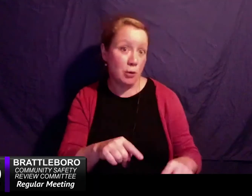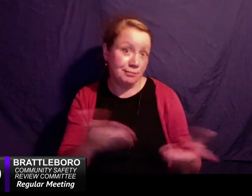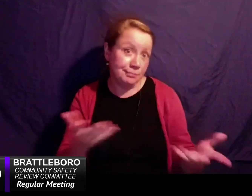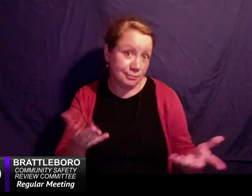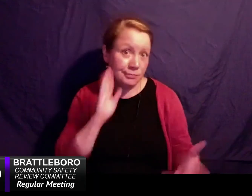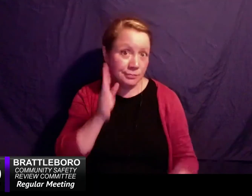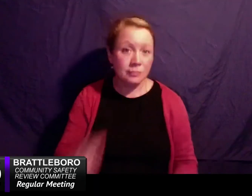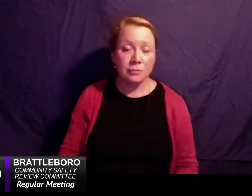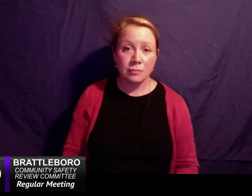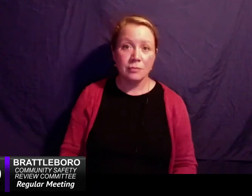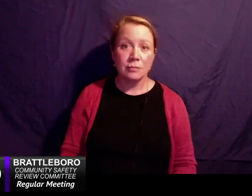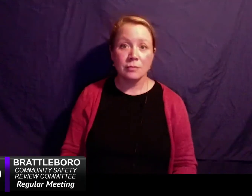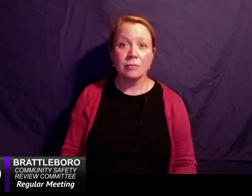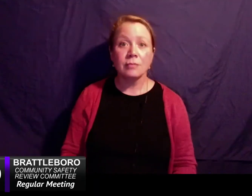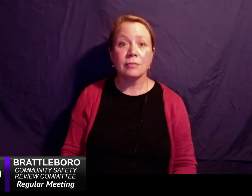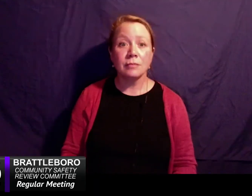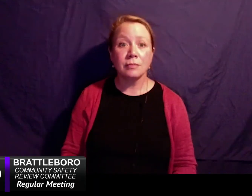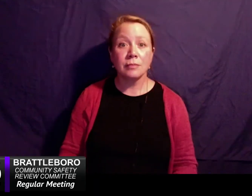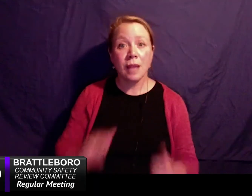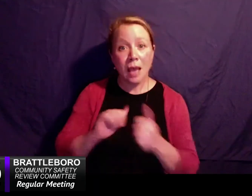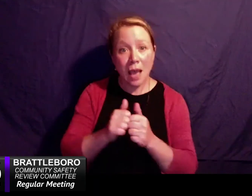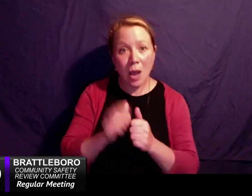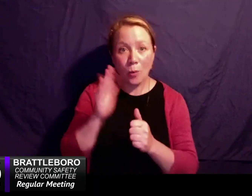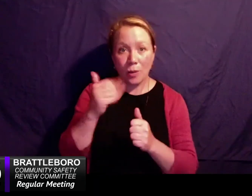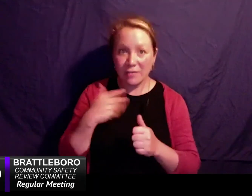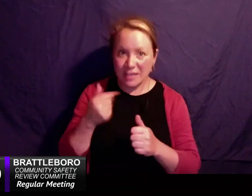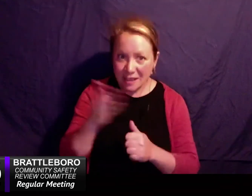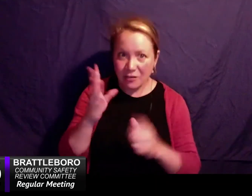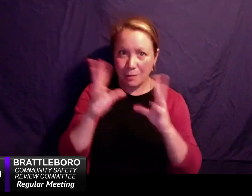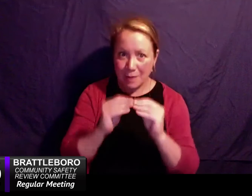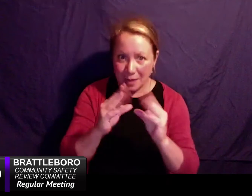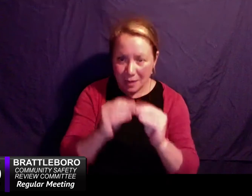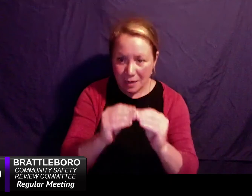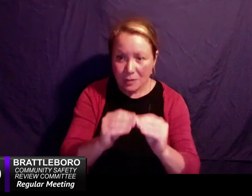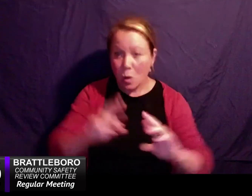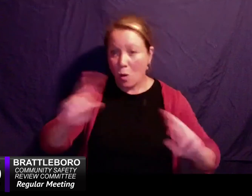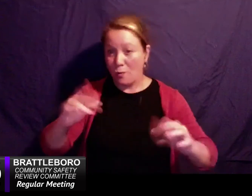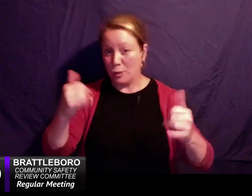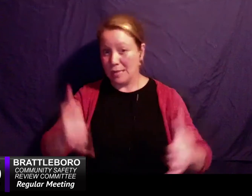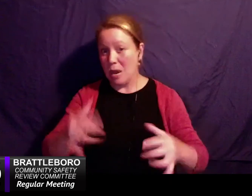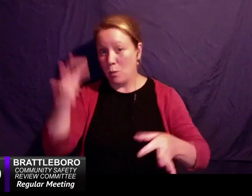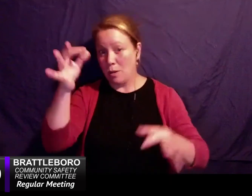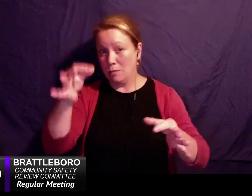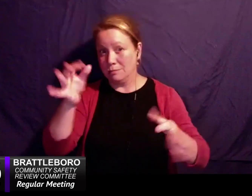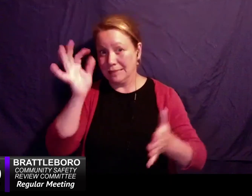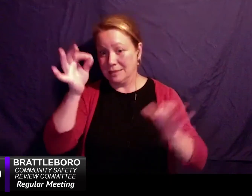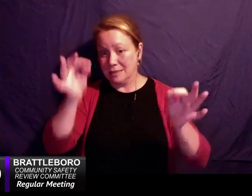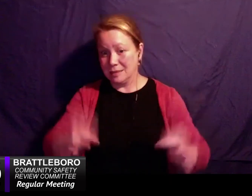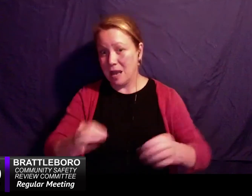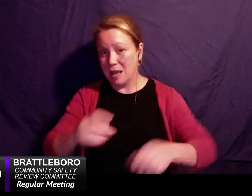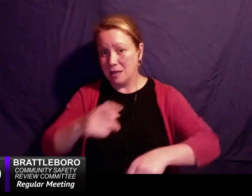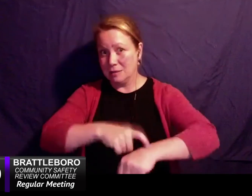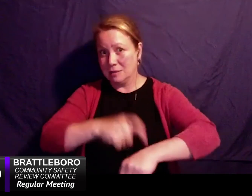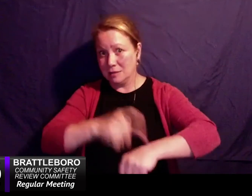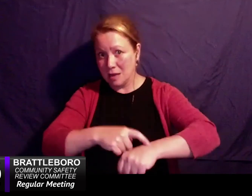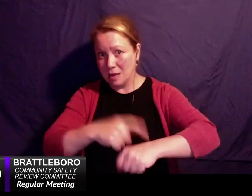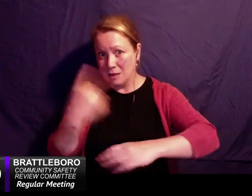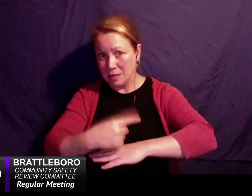We're going to do this through several meetings. Hopefully we can agree today on a maybe regular meeting time. That's one of